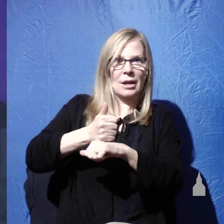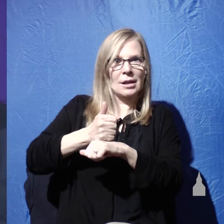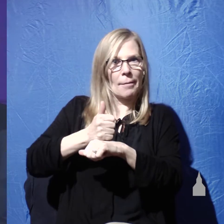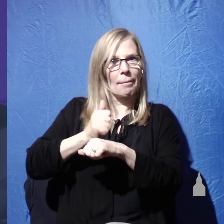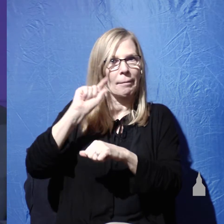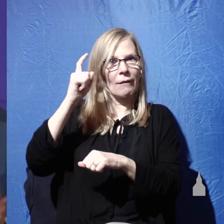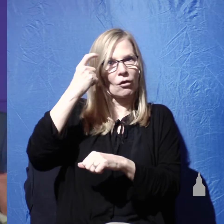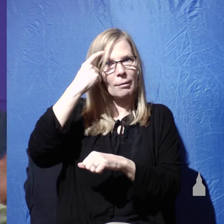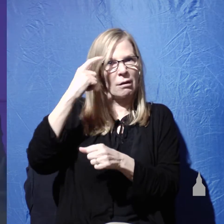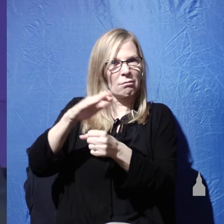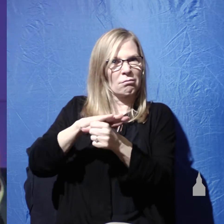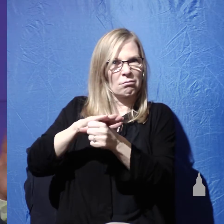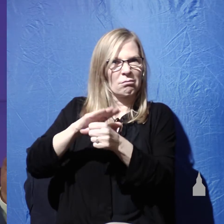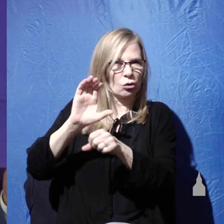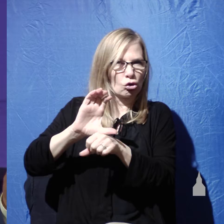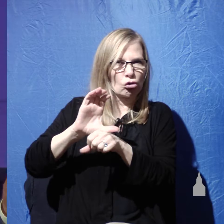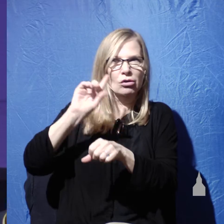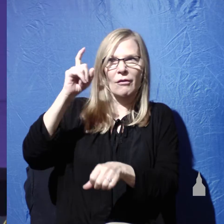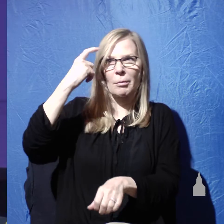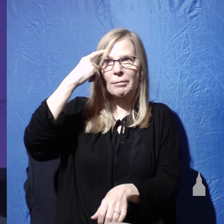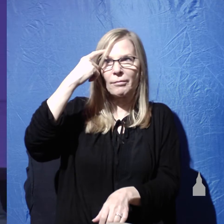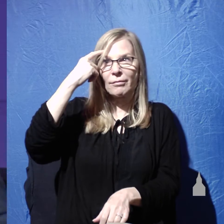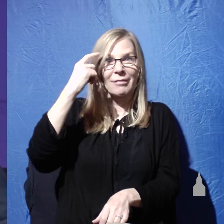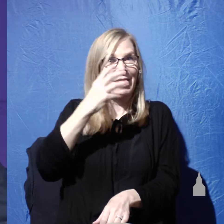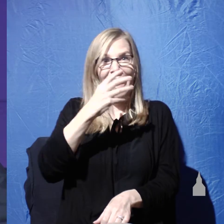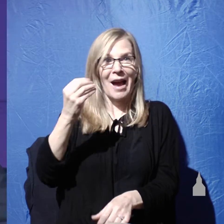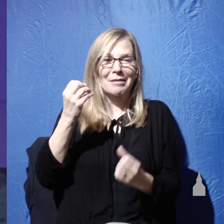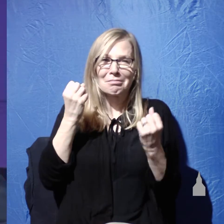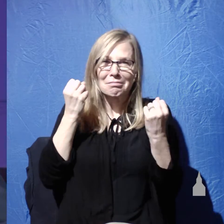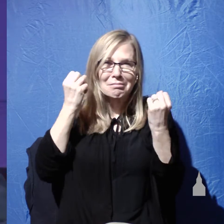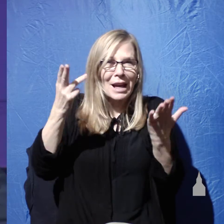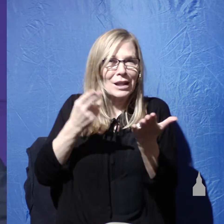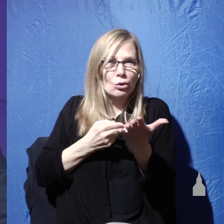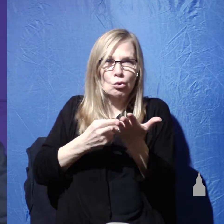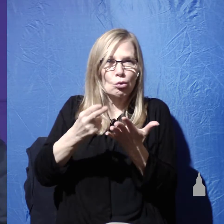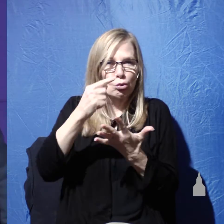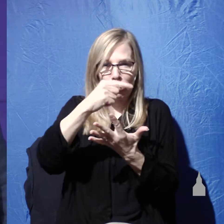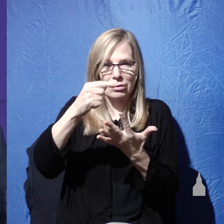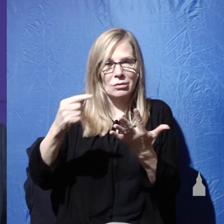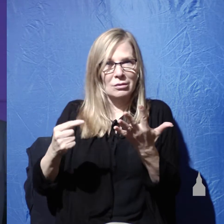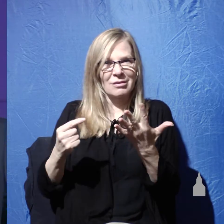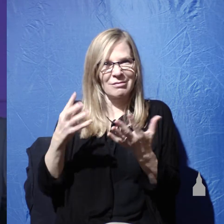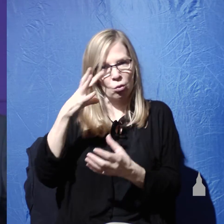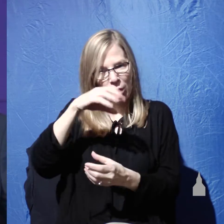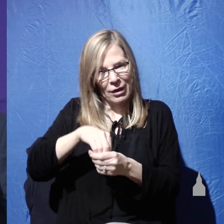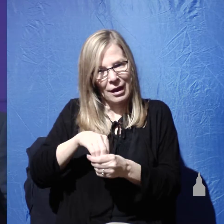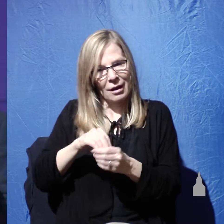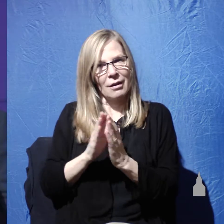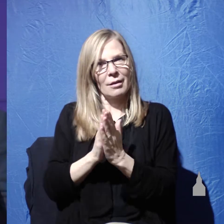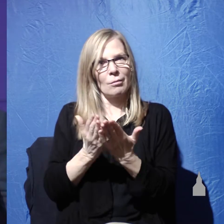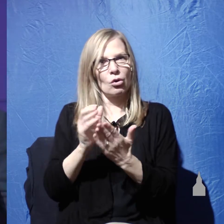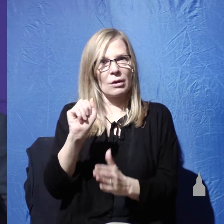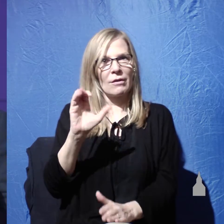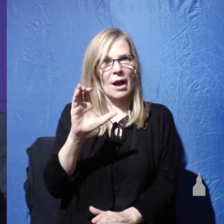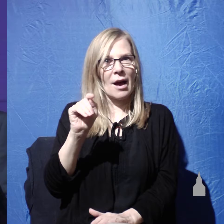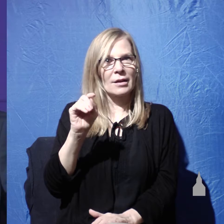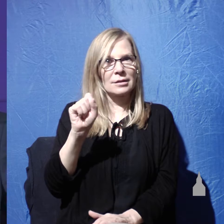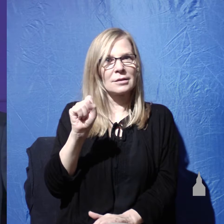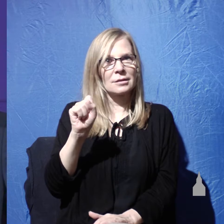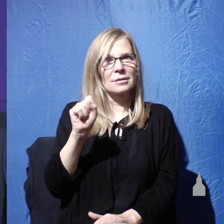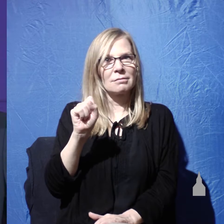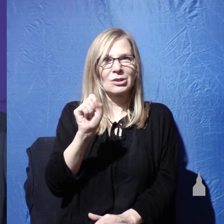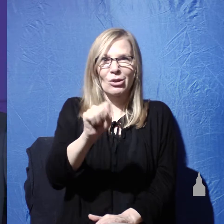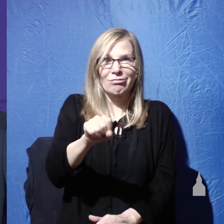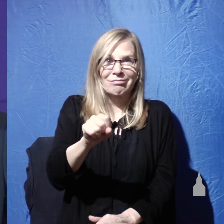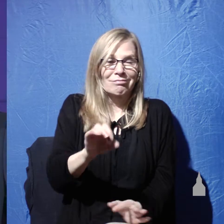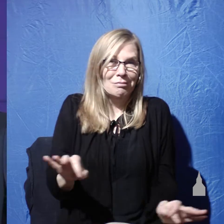Now, all these truths, and frankly, many, many more, are found in the book of Acts. However, as important as these truths